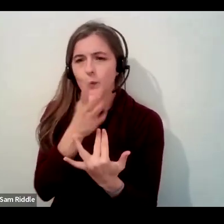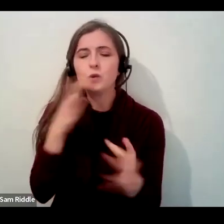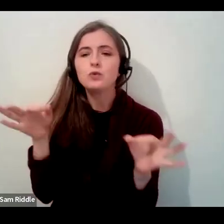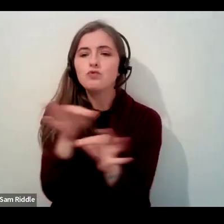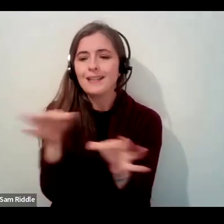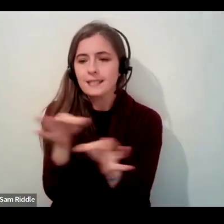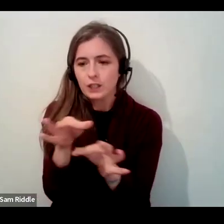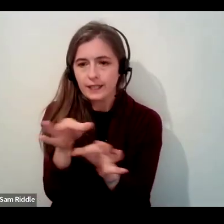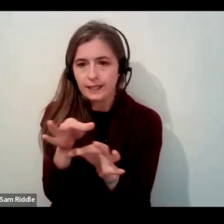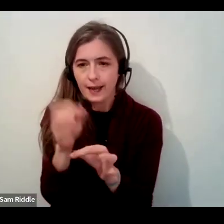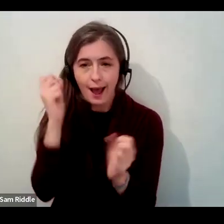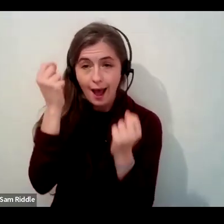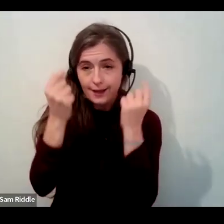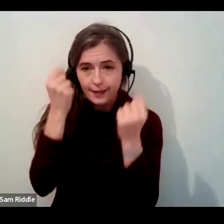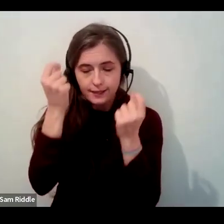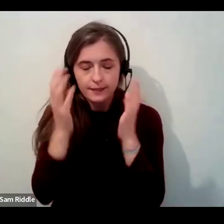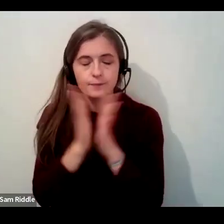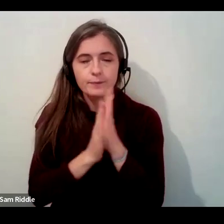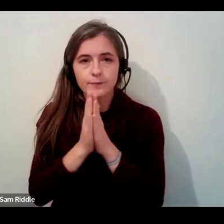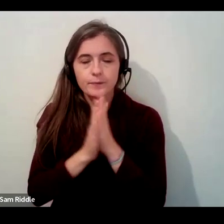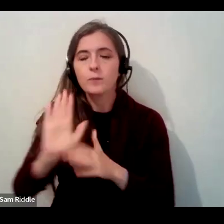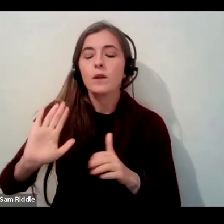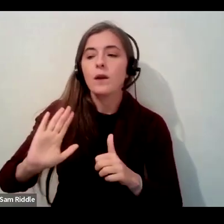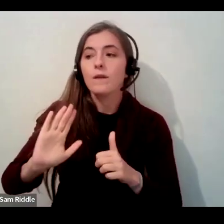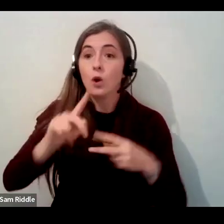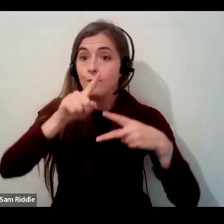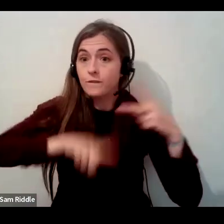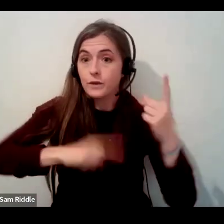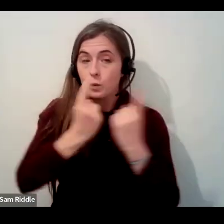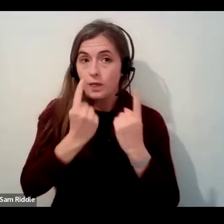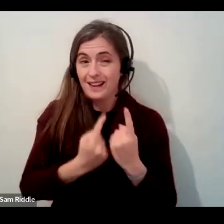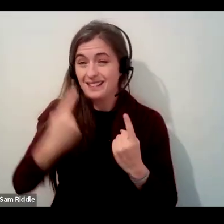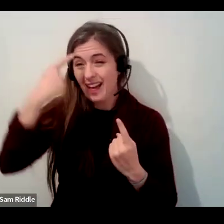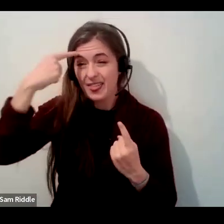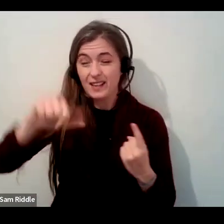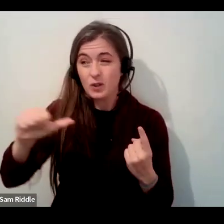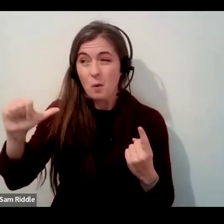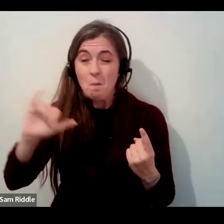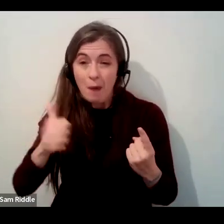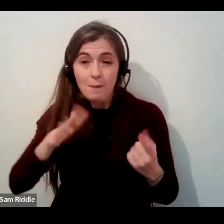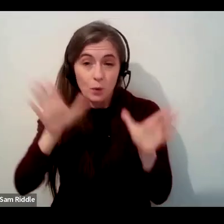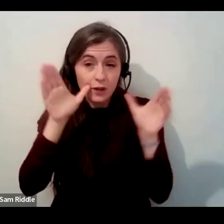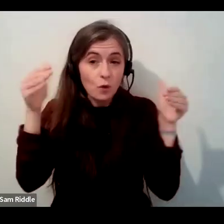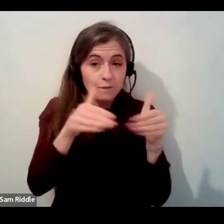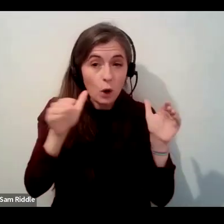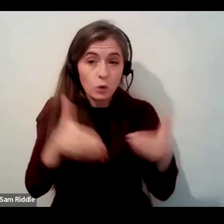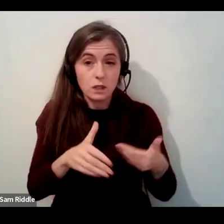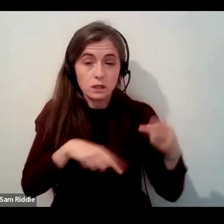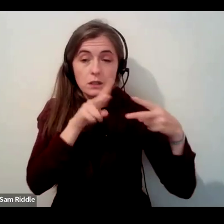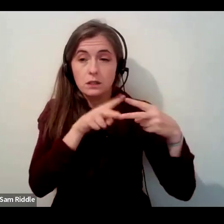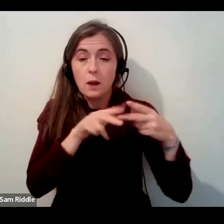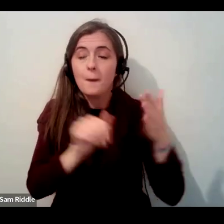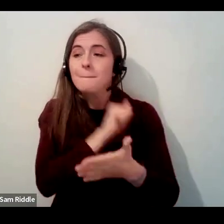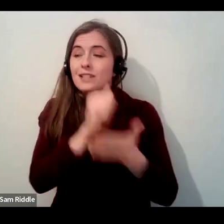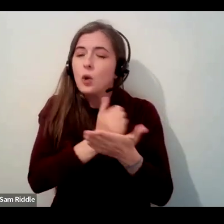strategy ideas. So first, a couple of things I think we might need to focus on to make sure that